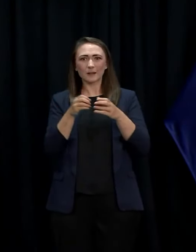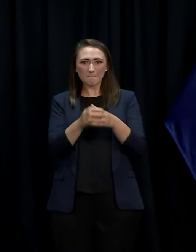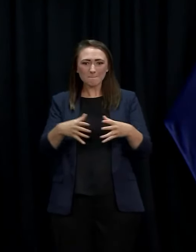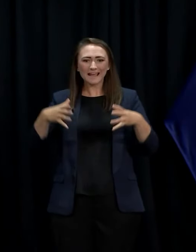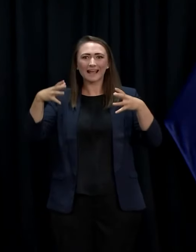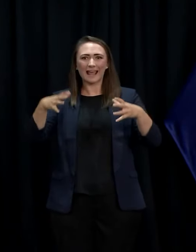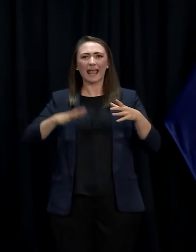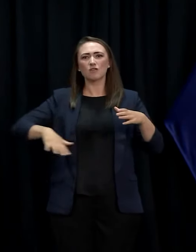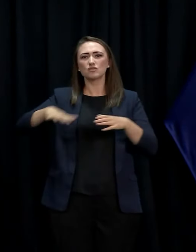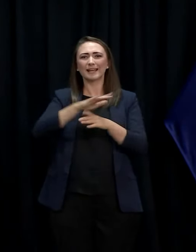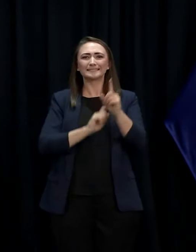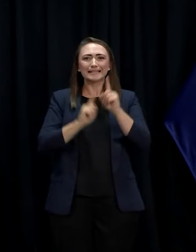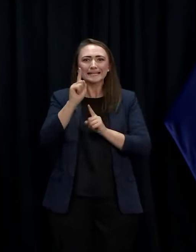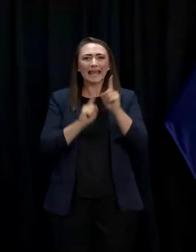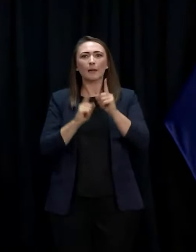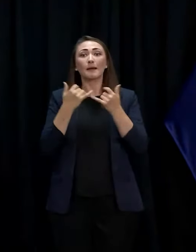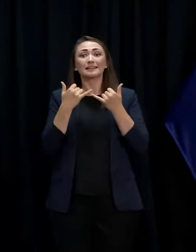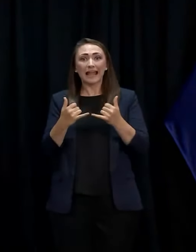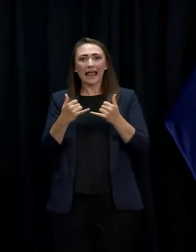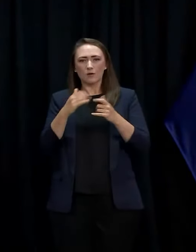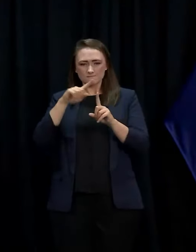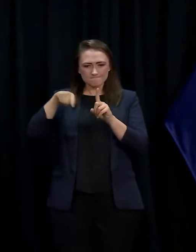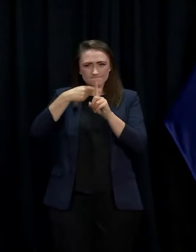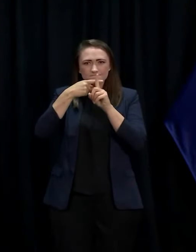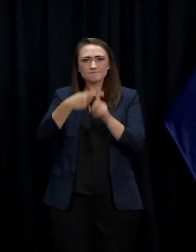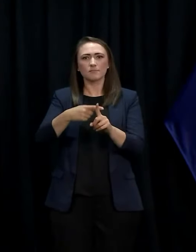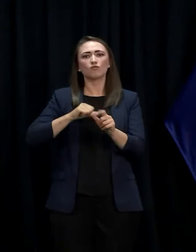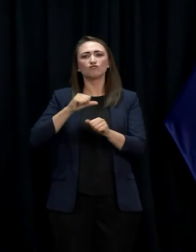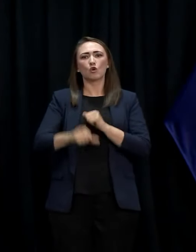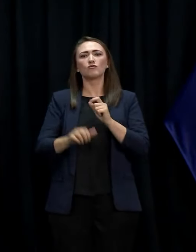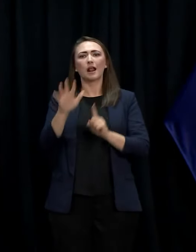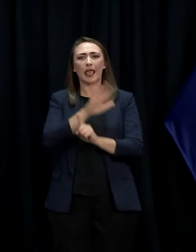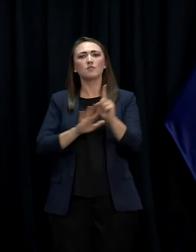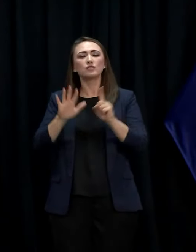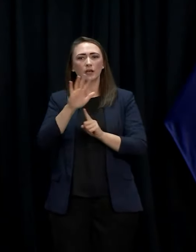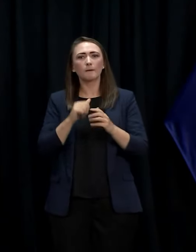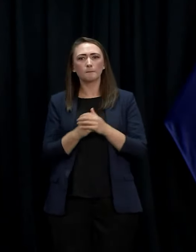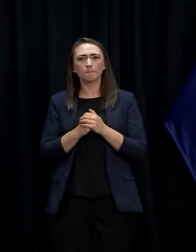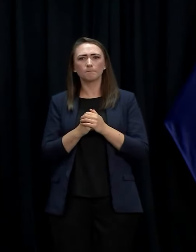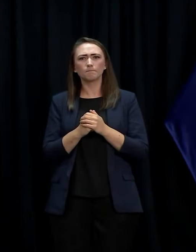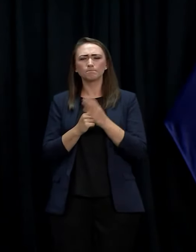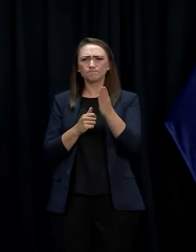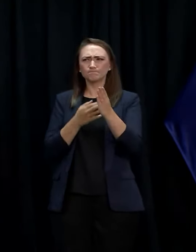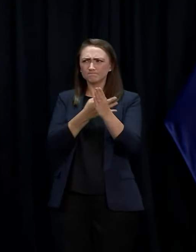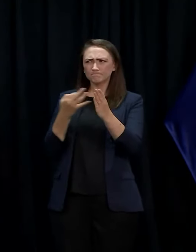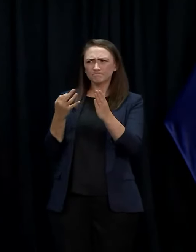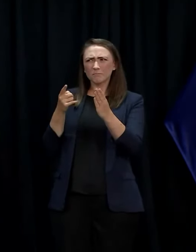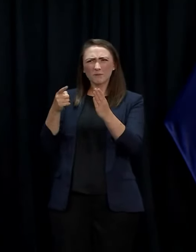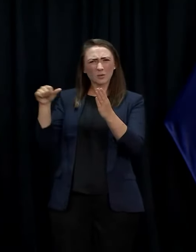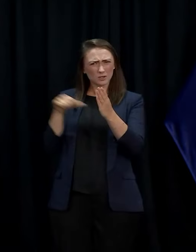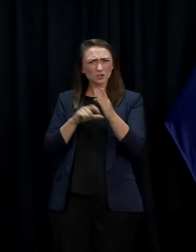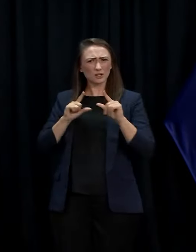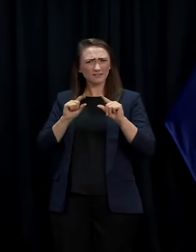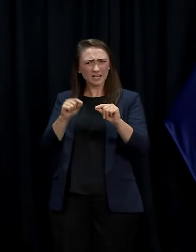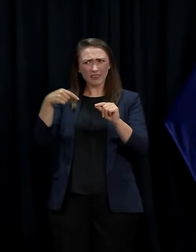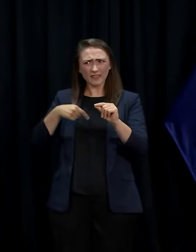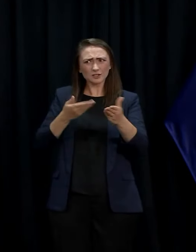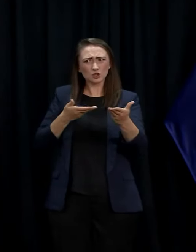where we can continue to do better, and that's exactly what we've been focused on. But aren't we well past the peak? Shouldn't we have done this